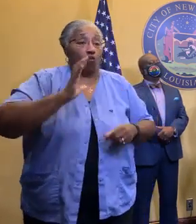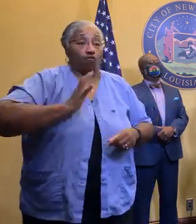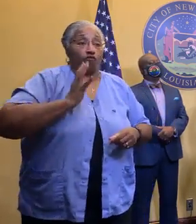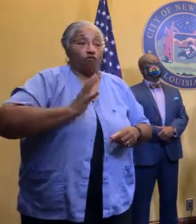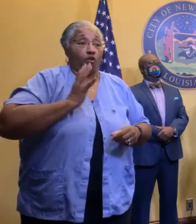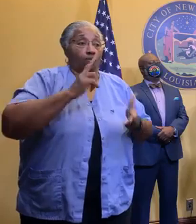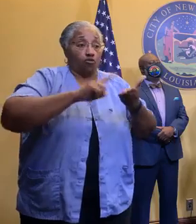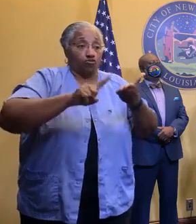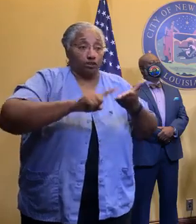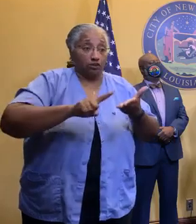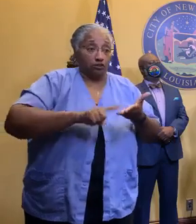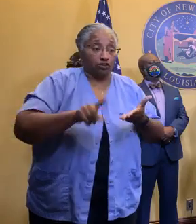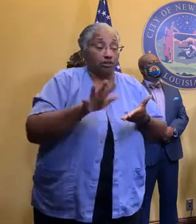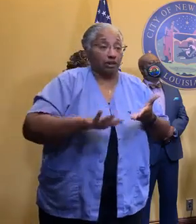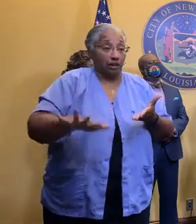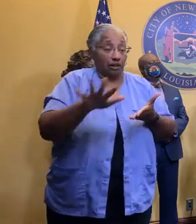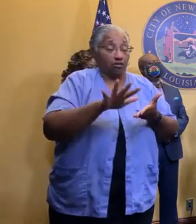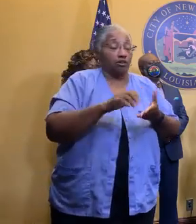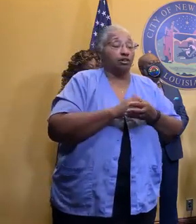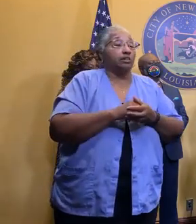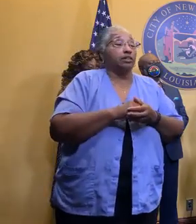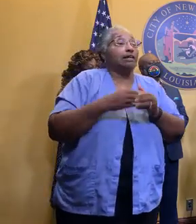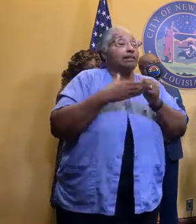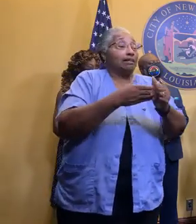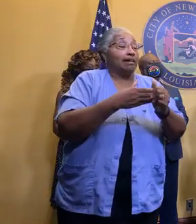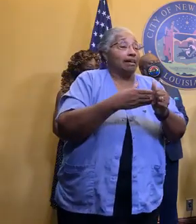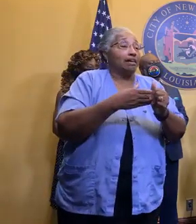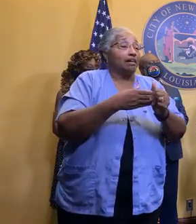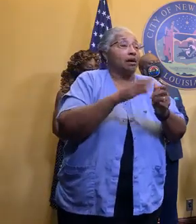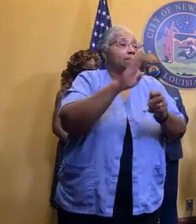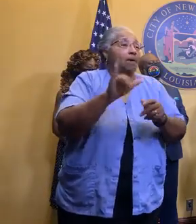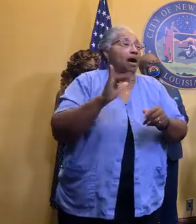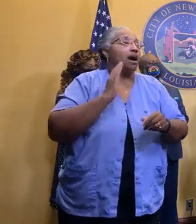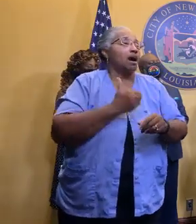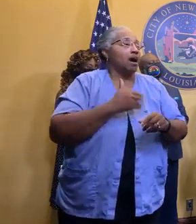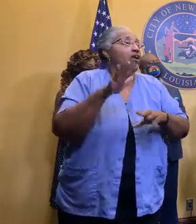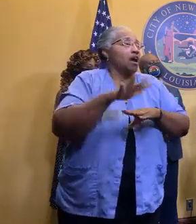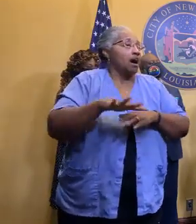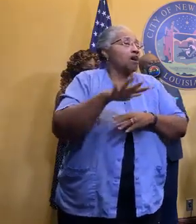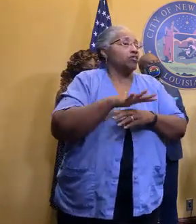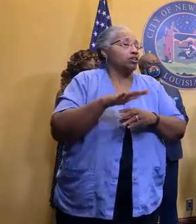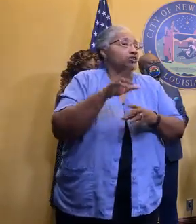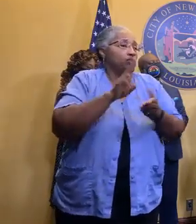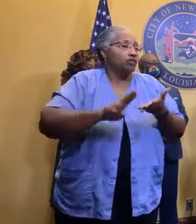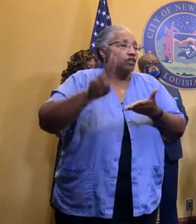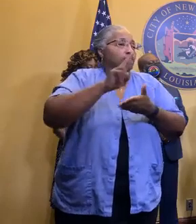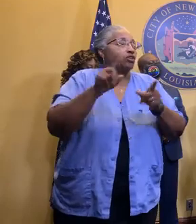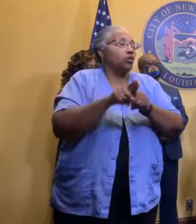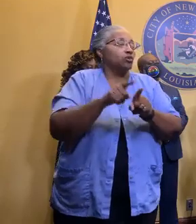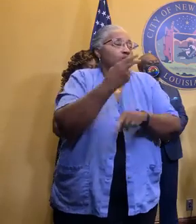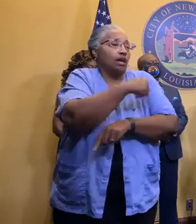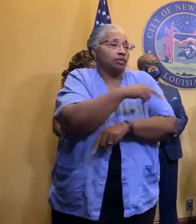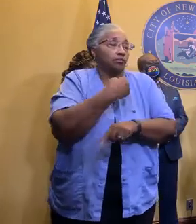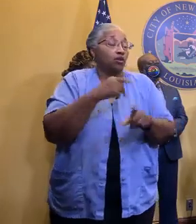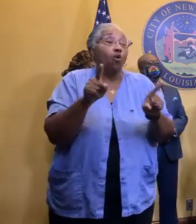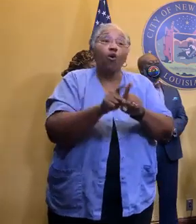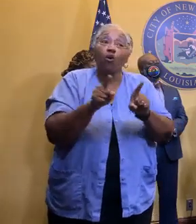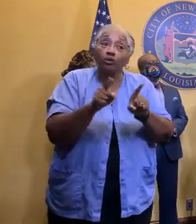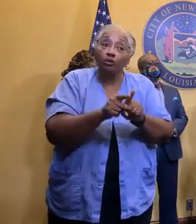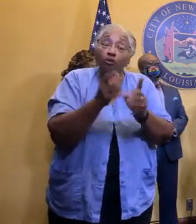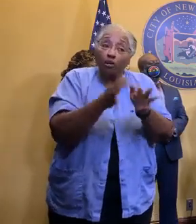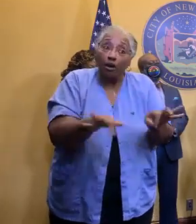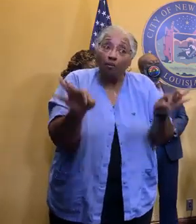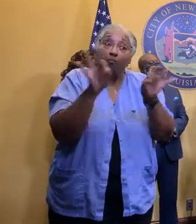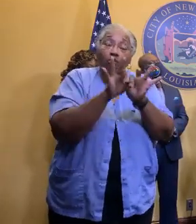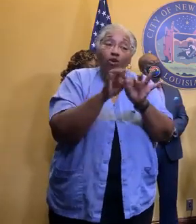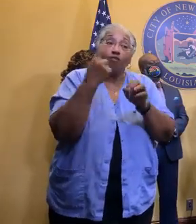areas led by area hospitals and universities. And this project could be critical in